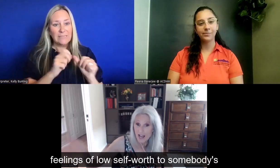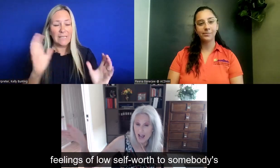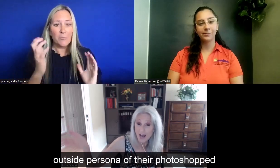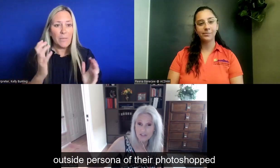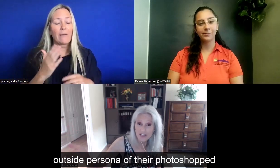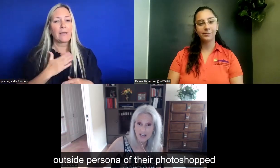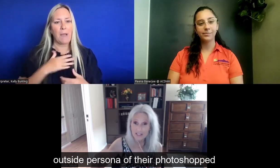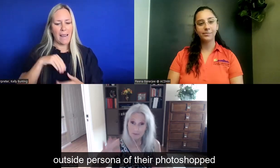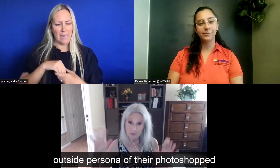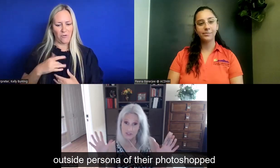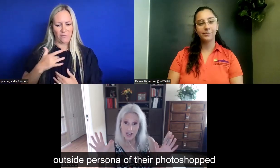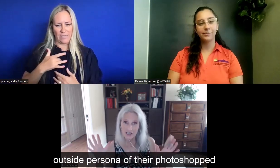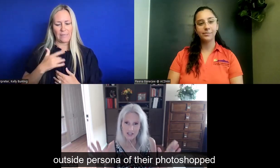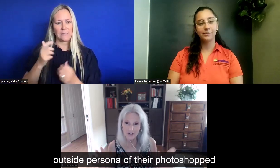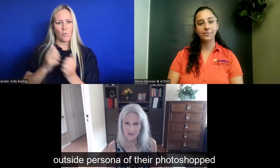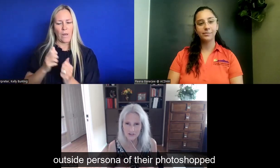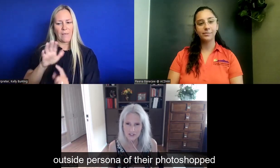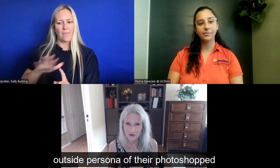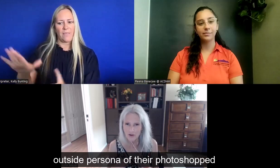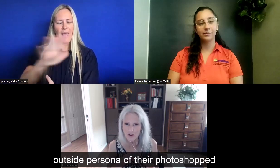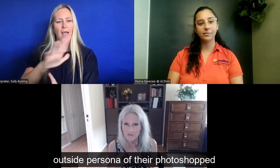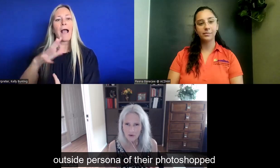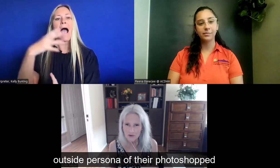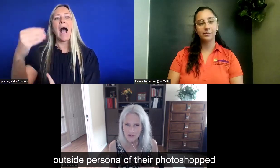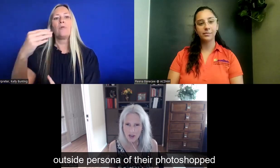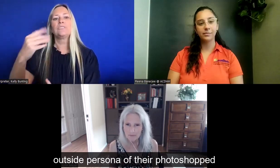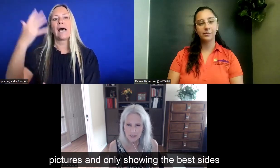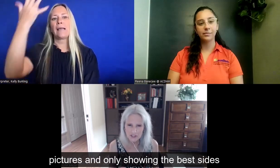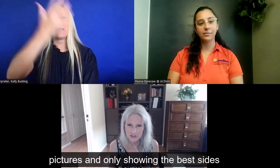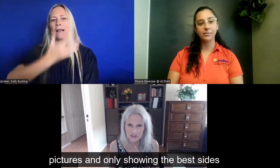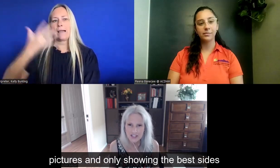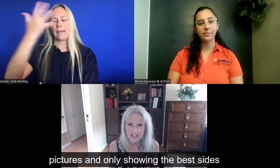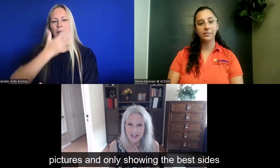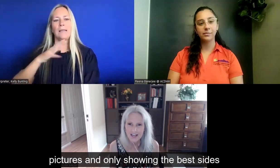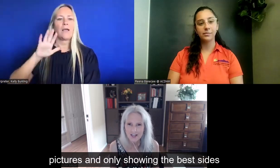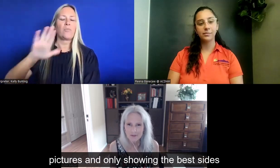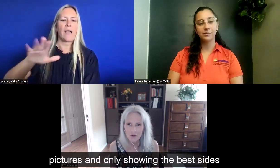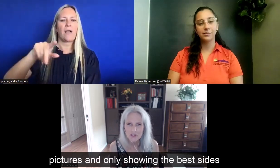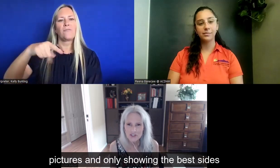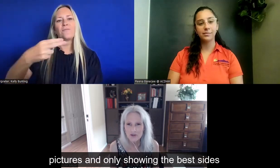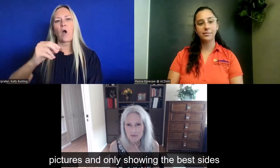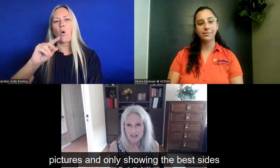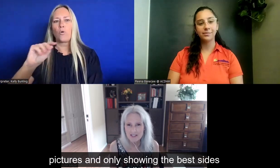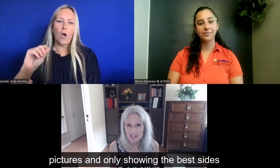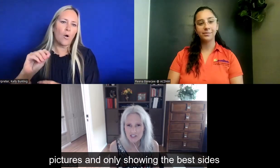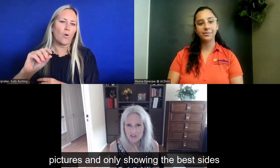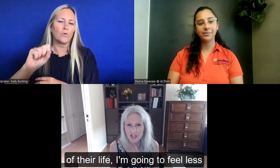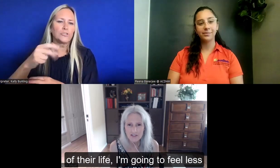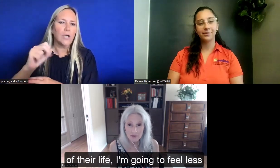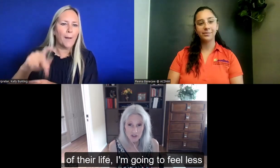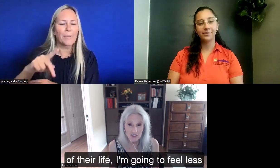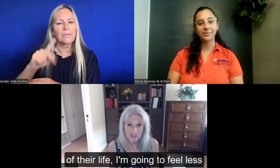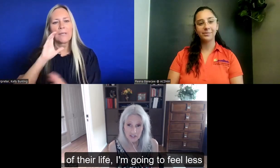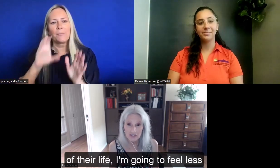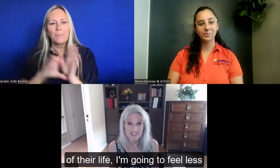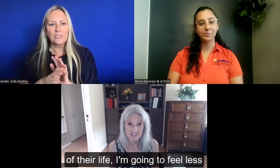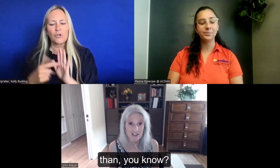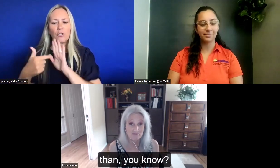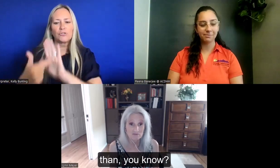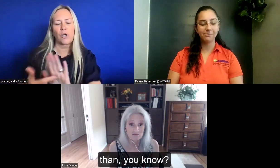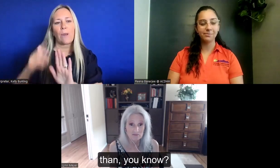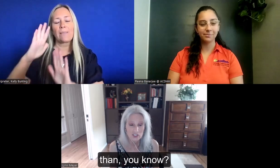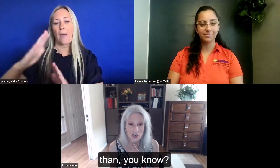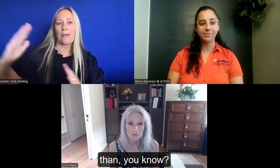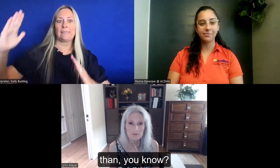somebody's outside persona of their, Photoshop pictures and only showing the best sides of their life, I'm going to feel less